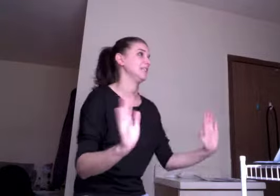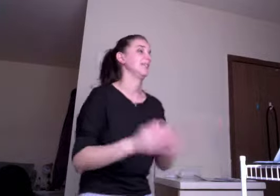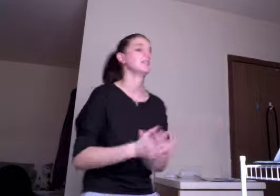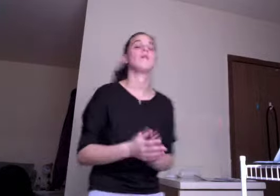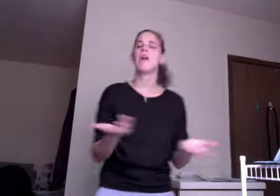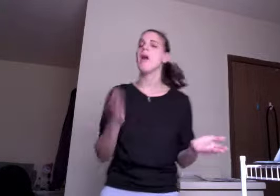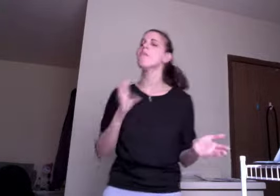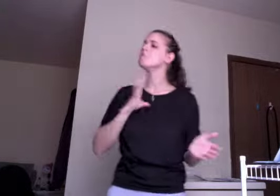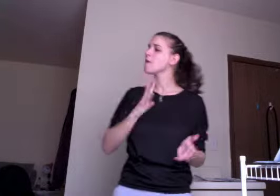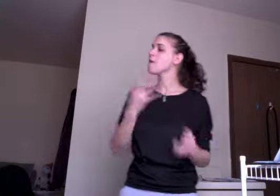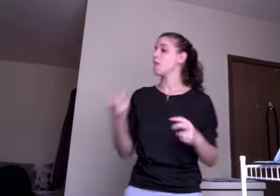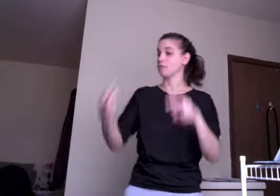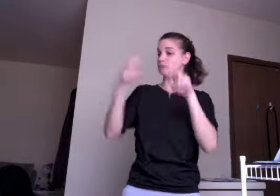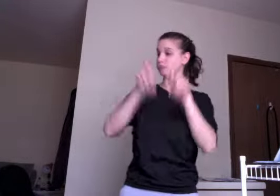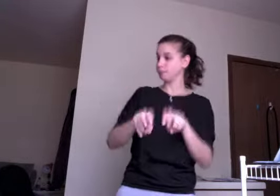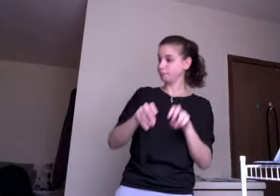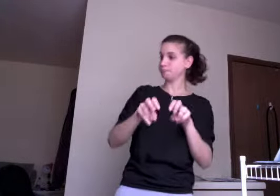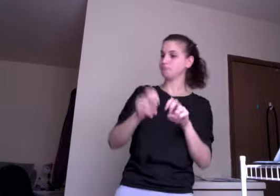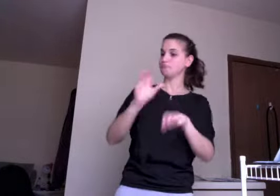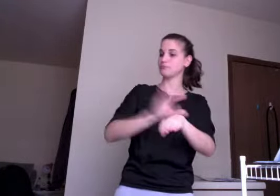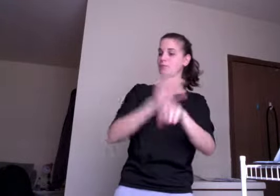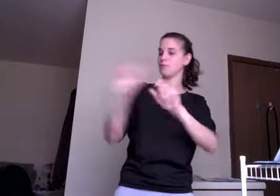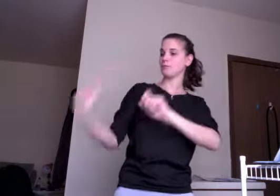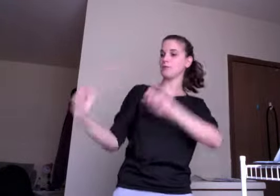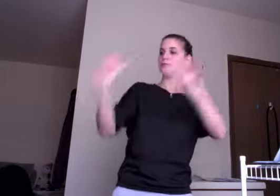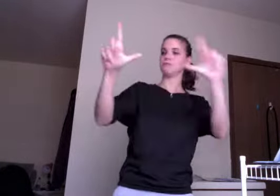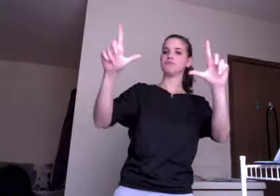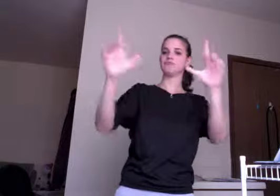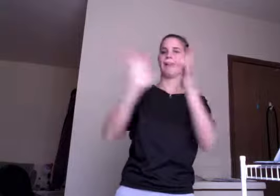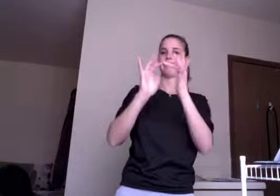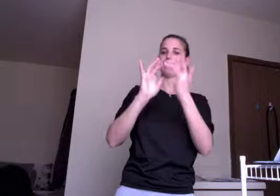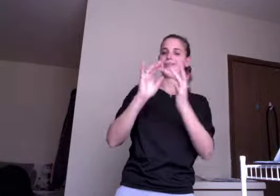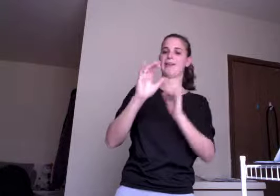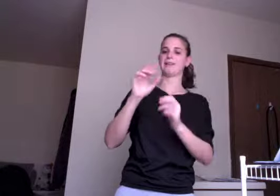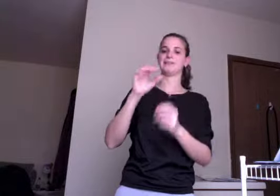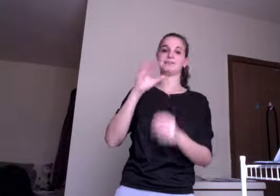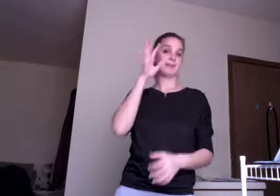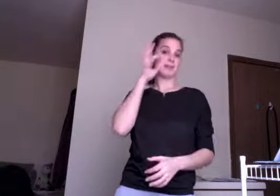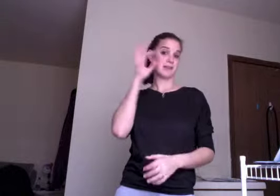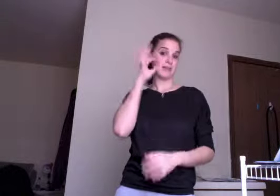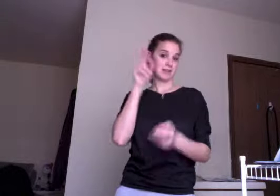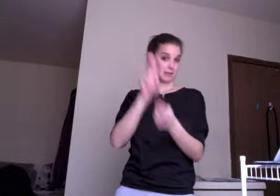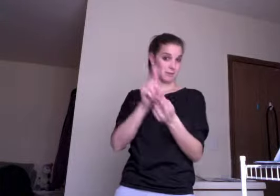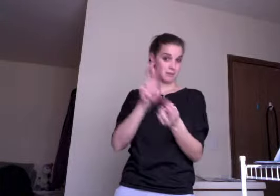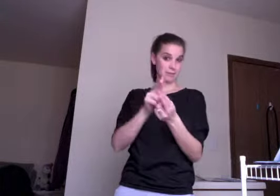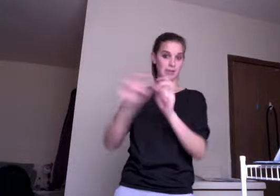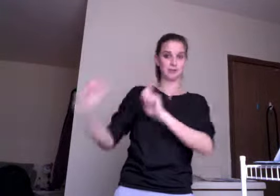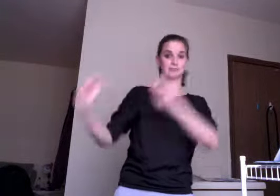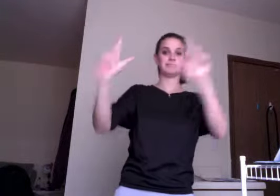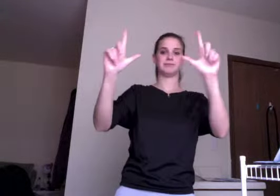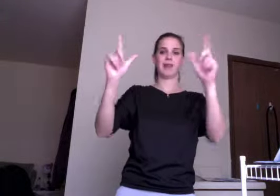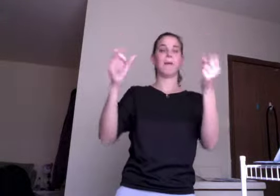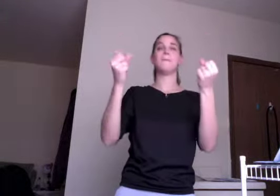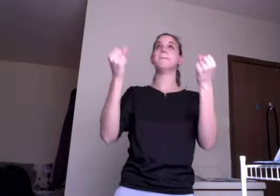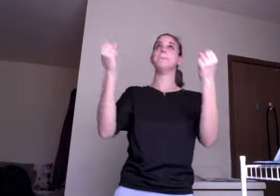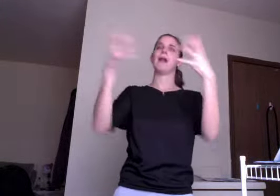so we go online and we put in cats mating and unfortunately on YouTube there's many cats mating videos and we watch them I'm